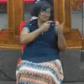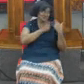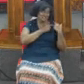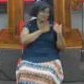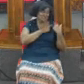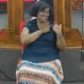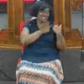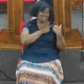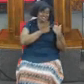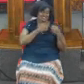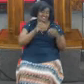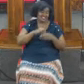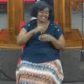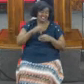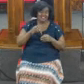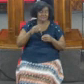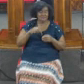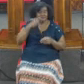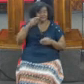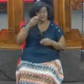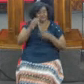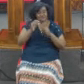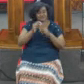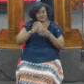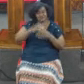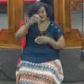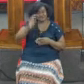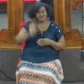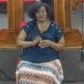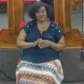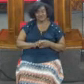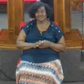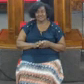responsibility in heralding the Word of God.